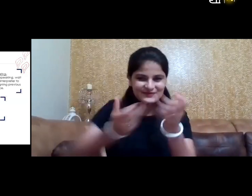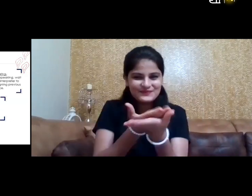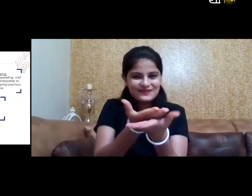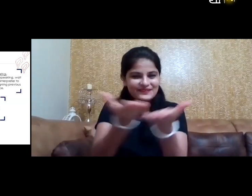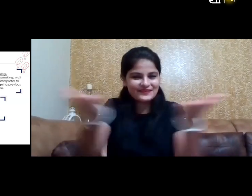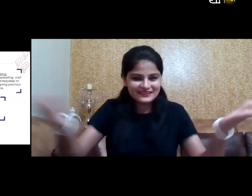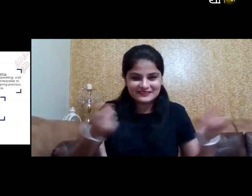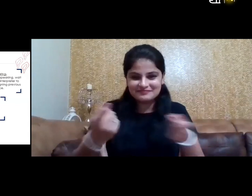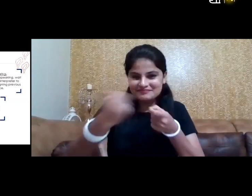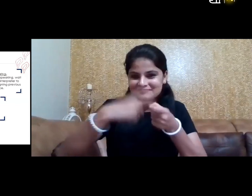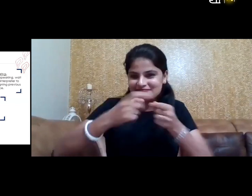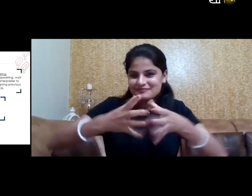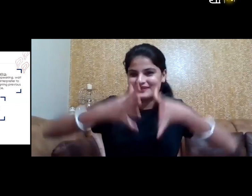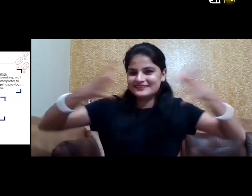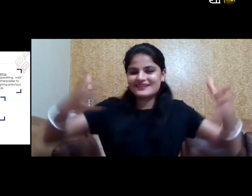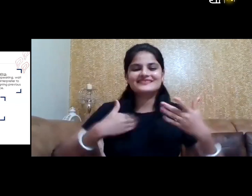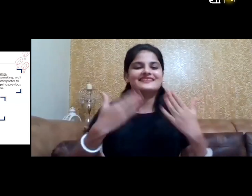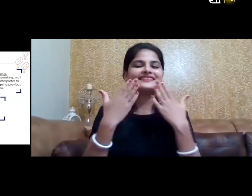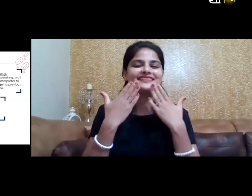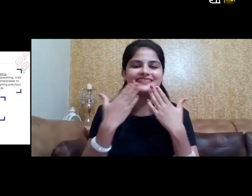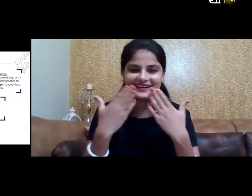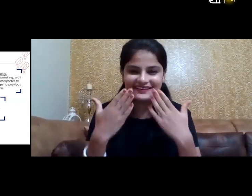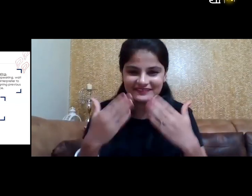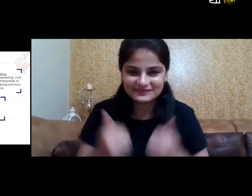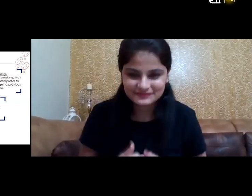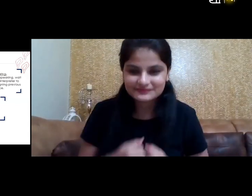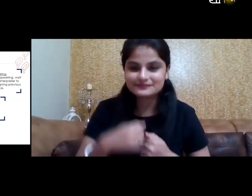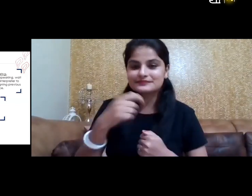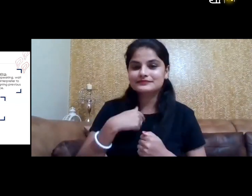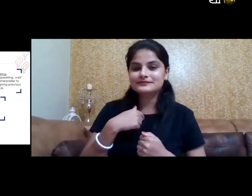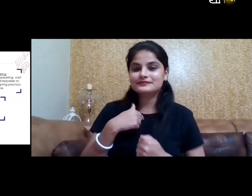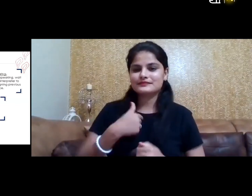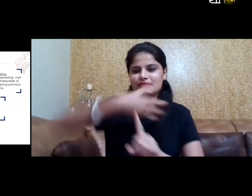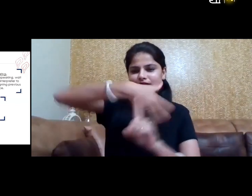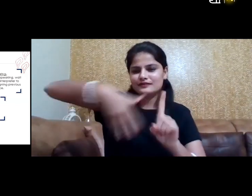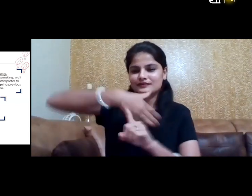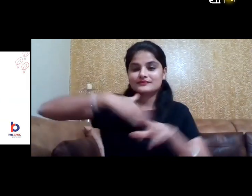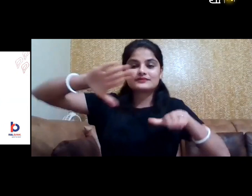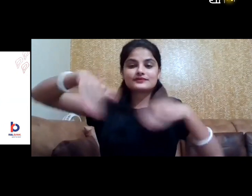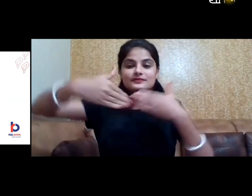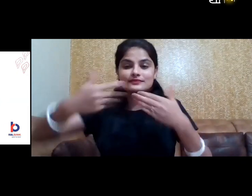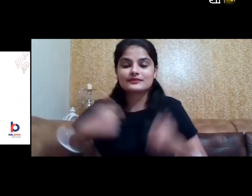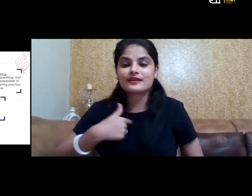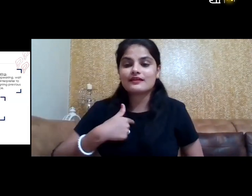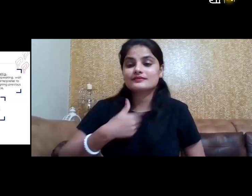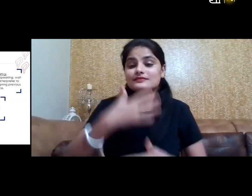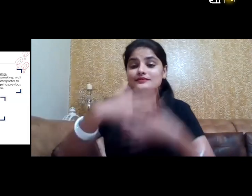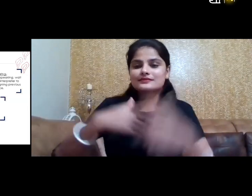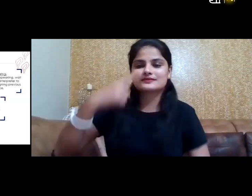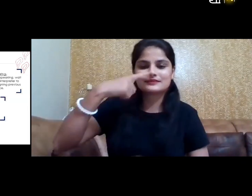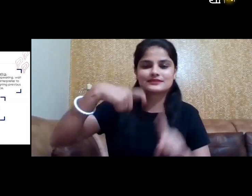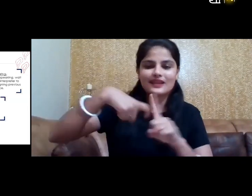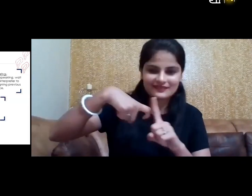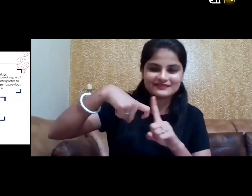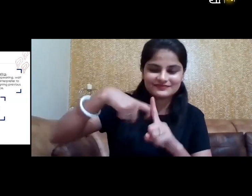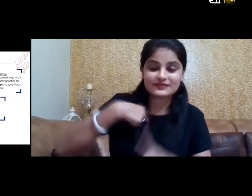Hi, hello, hi everybody. It's so good to see a lot of you here. Thank you so much. Um, I will give you a little background